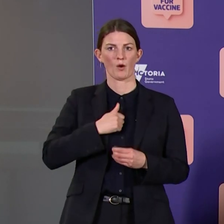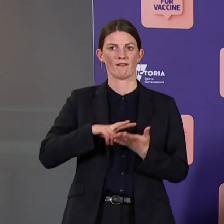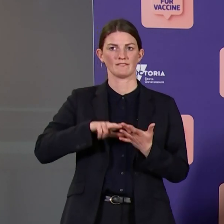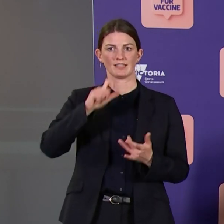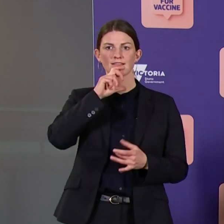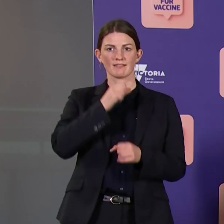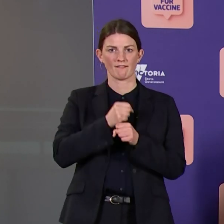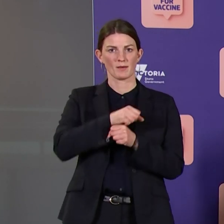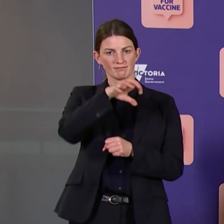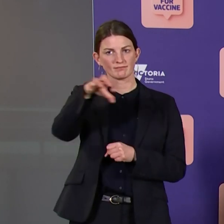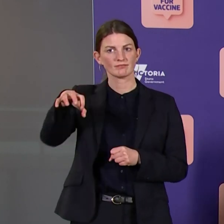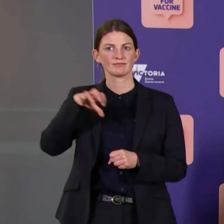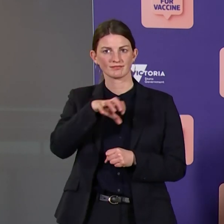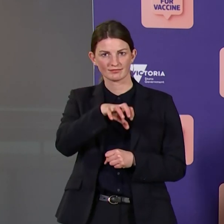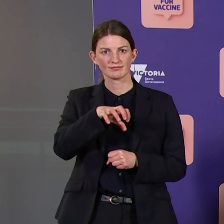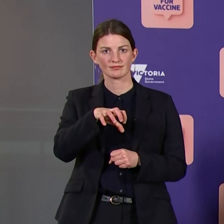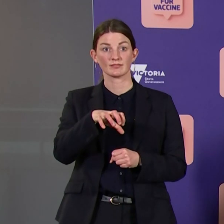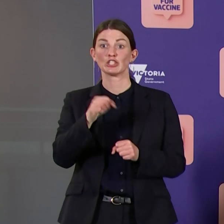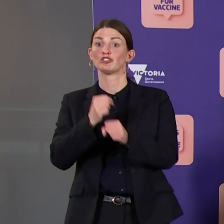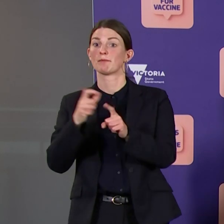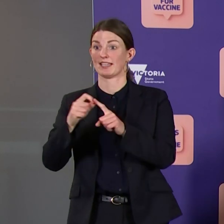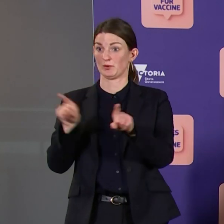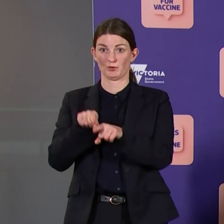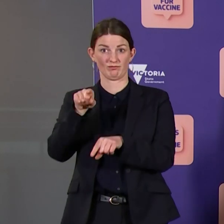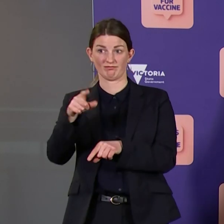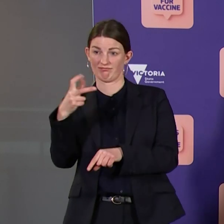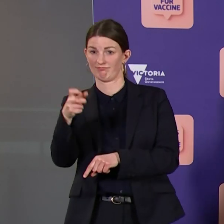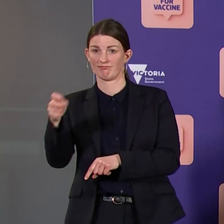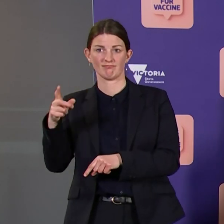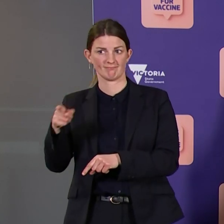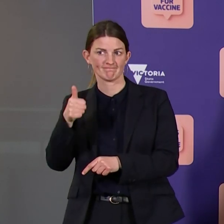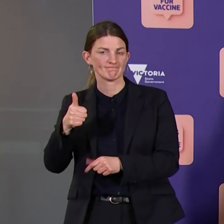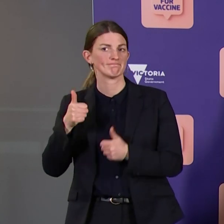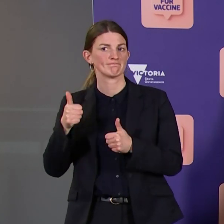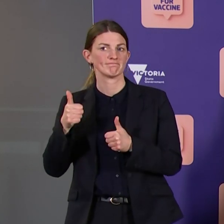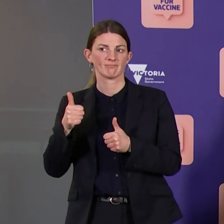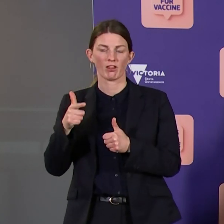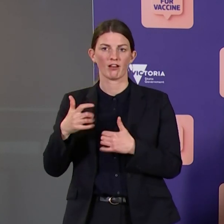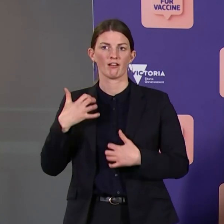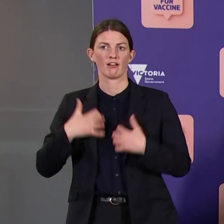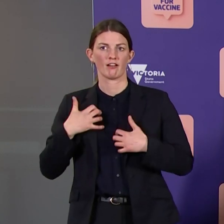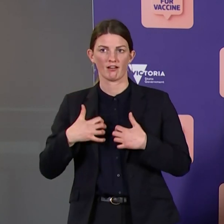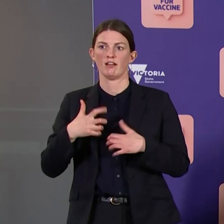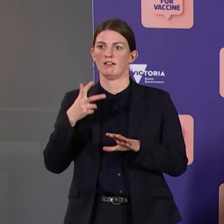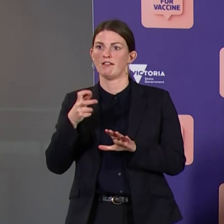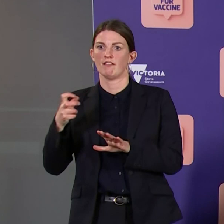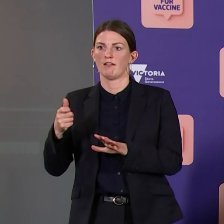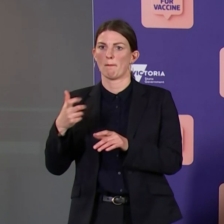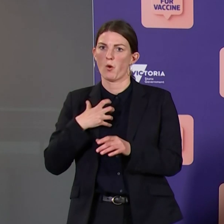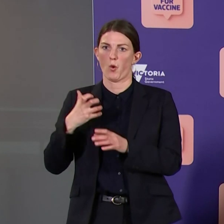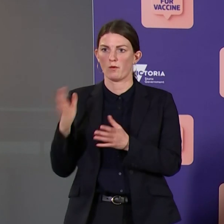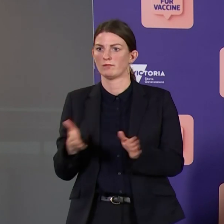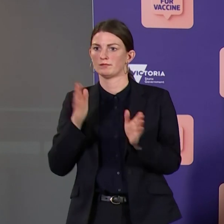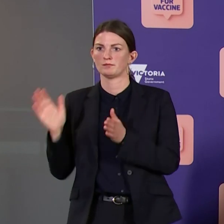great enthusiasm that the GPs and other clinics are now really starting to ramp up as